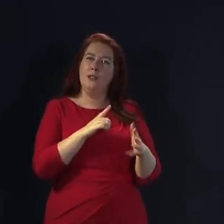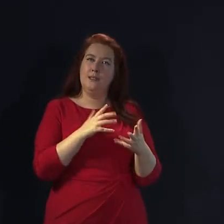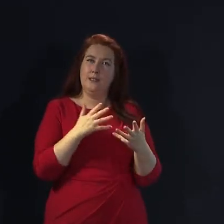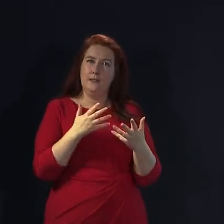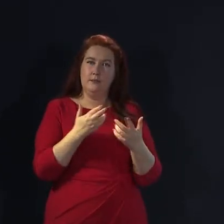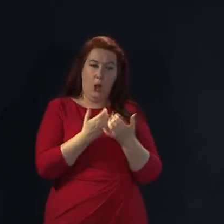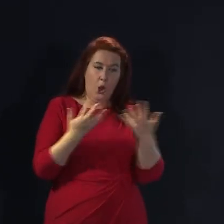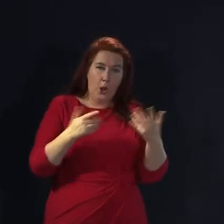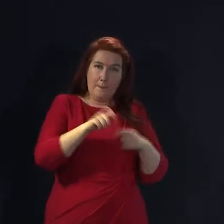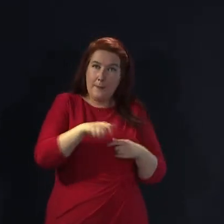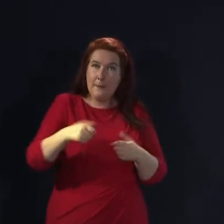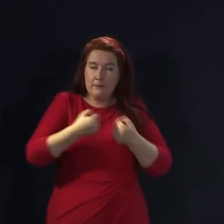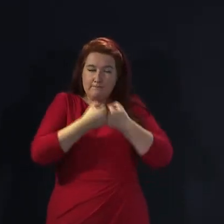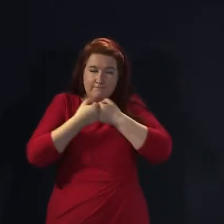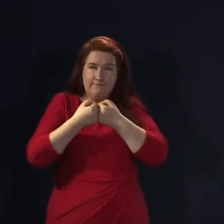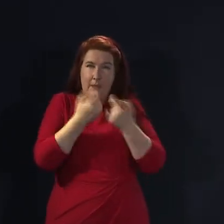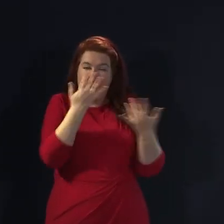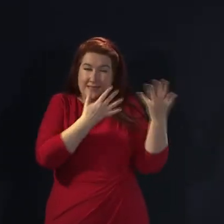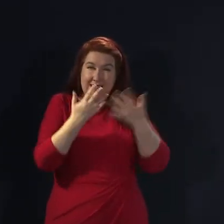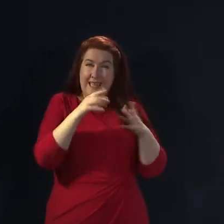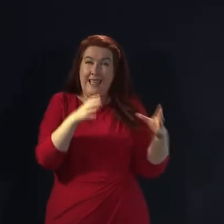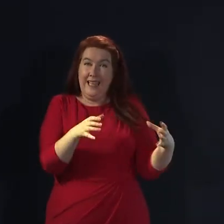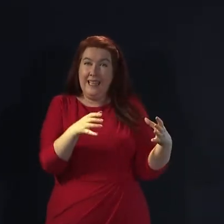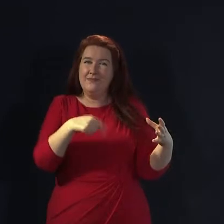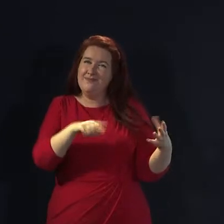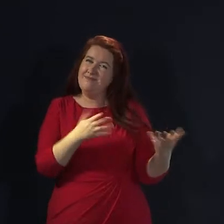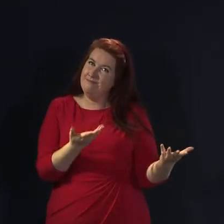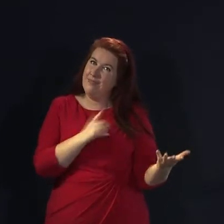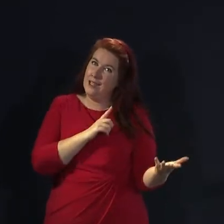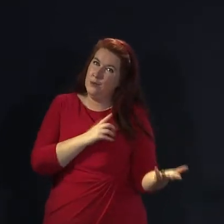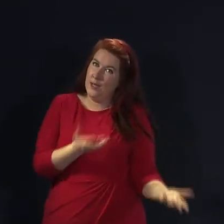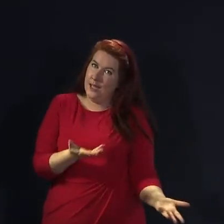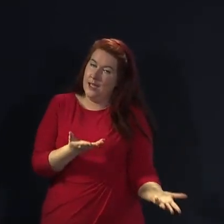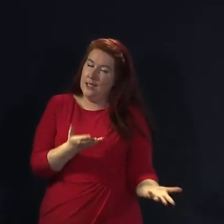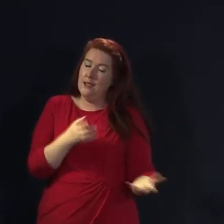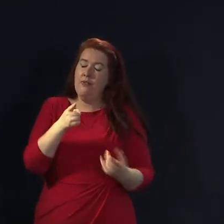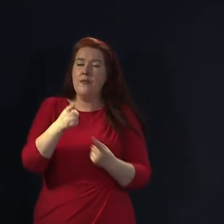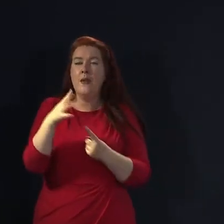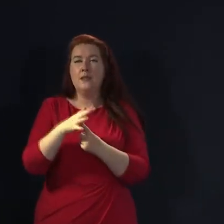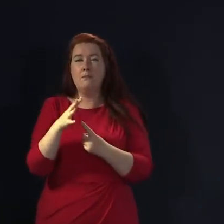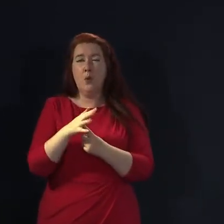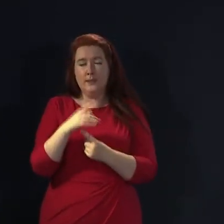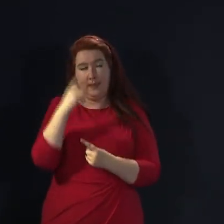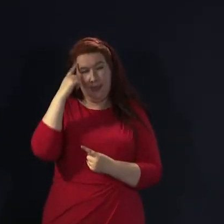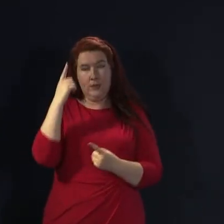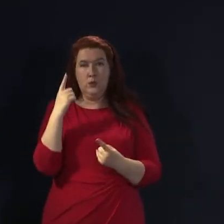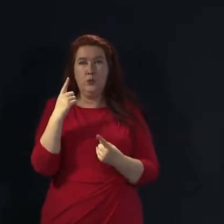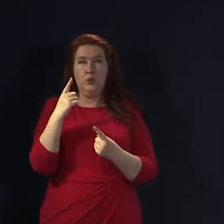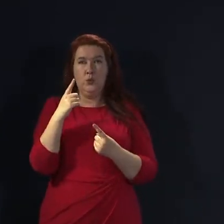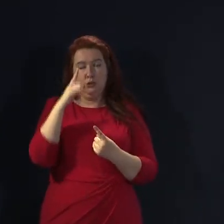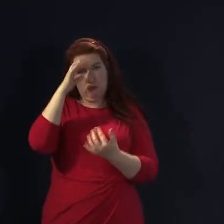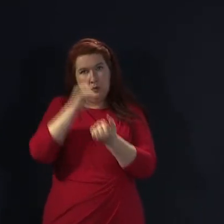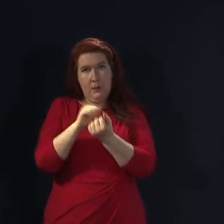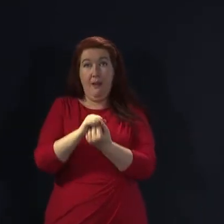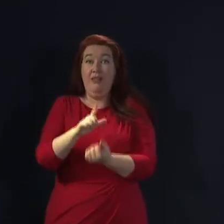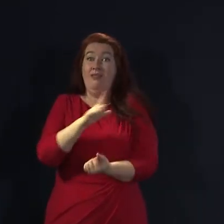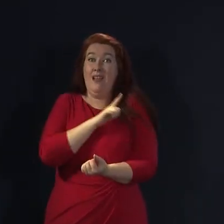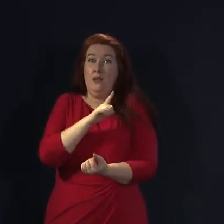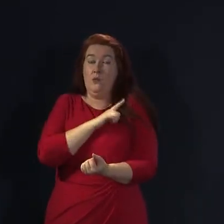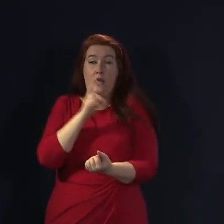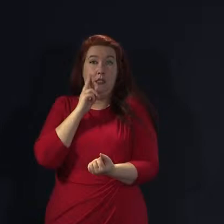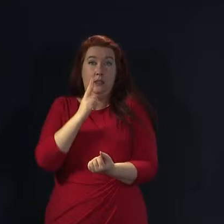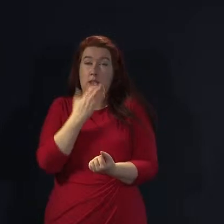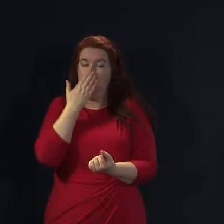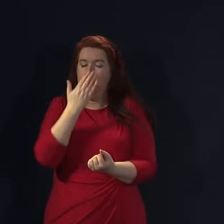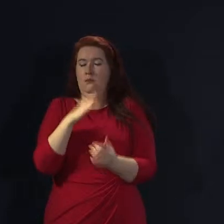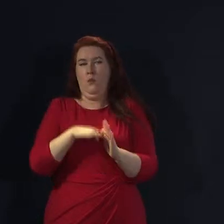than in other circumstances. Those are probably the most important characteristics of why we're seeing this really